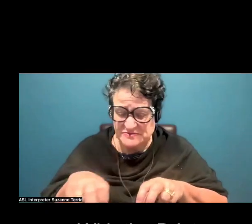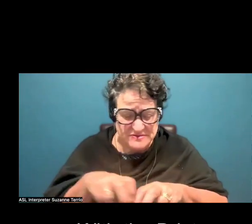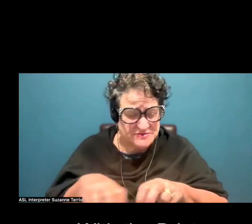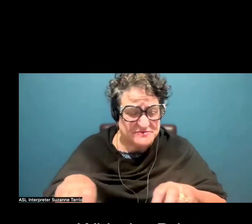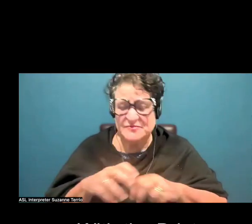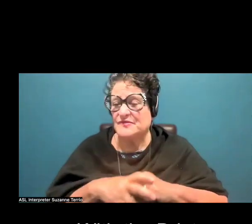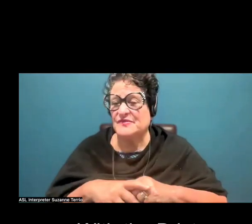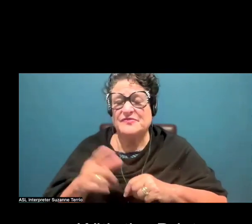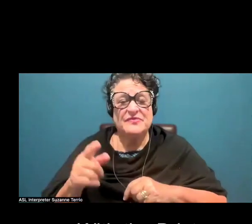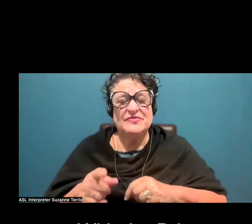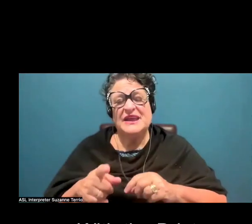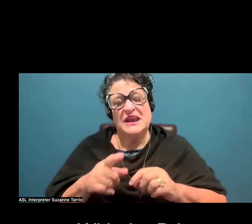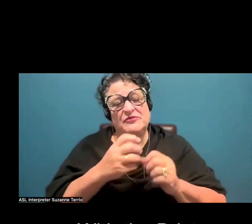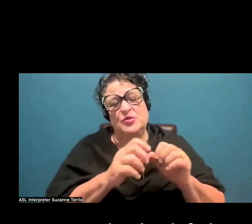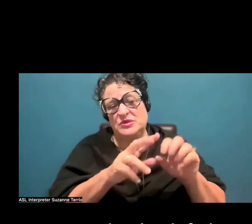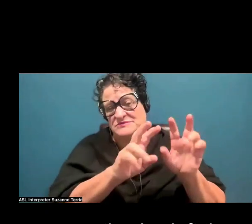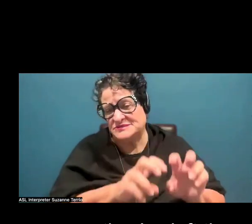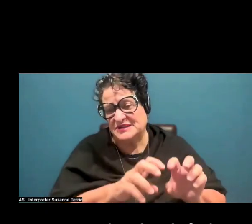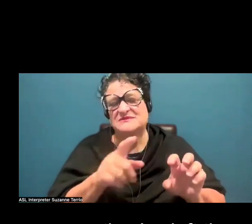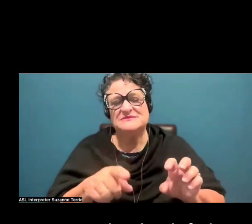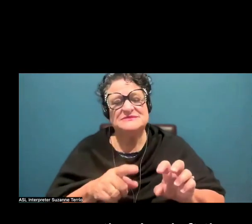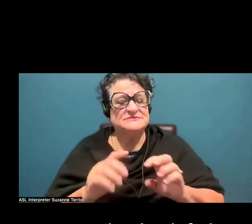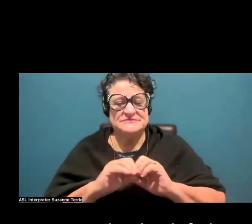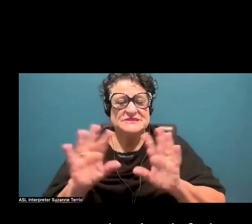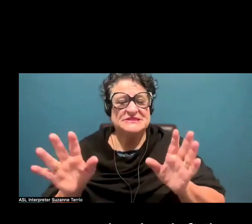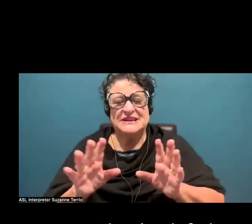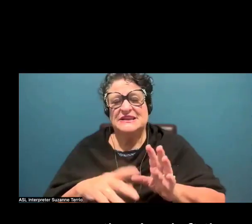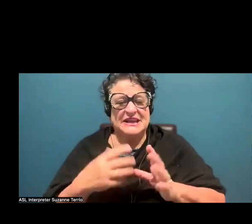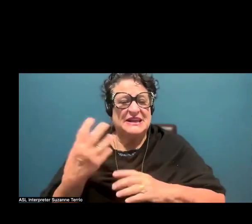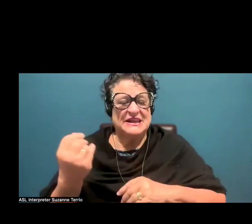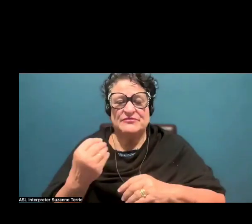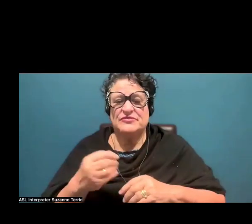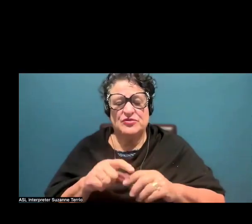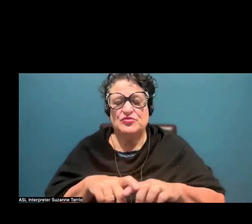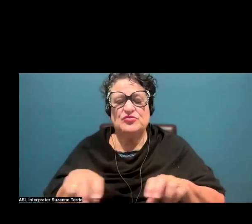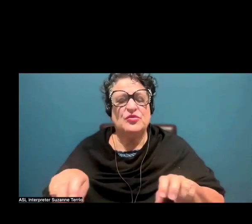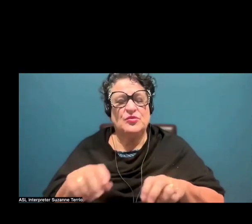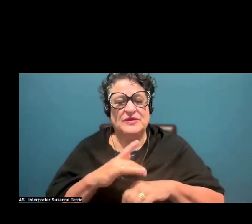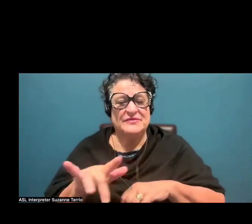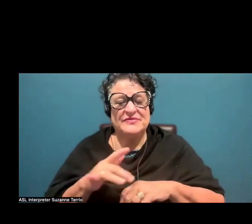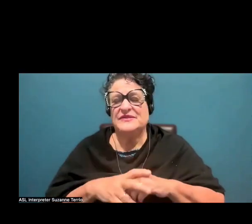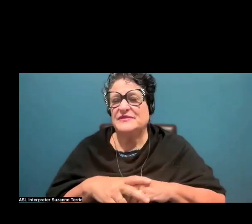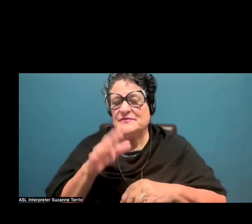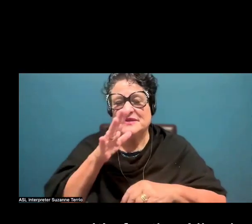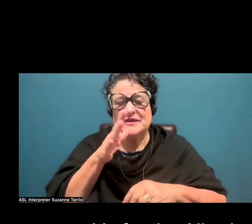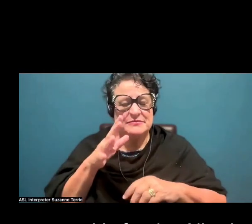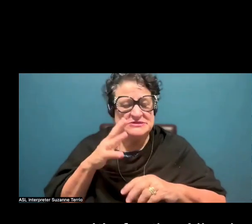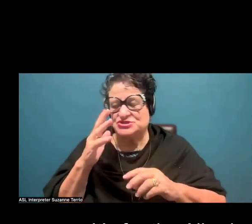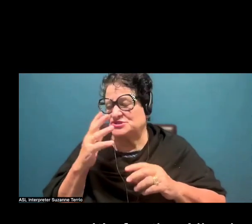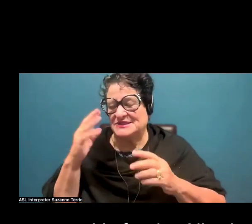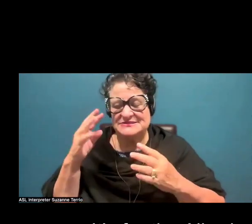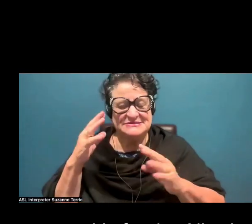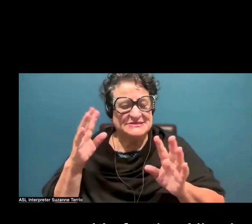Gales settled into their seats, it's clear that they've left the row in front of ours empty. Mom shakes her head. It's for